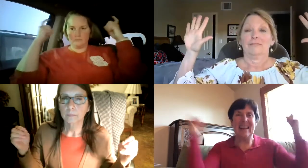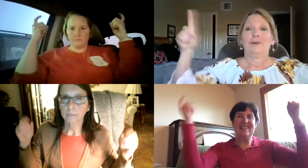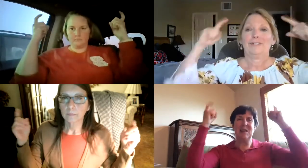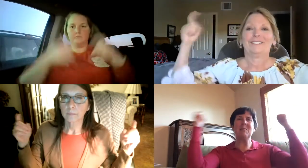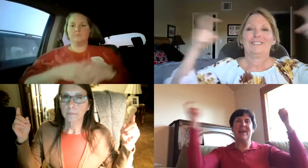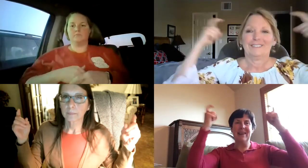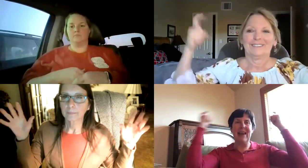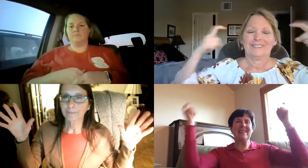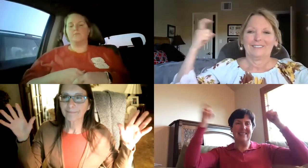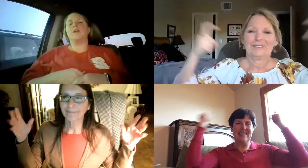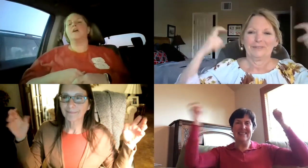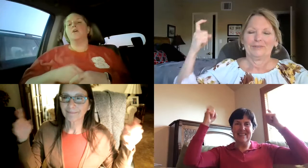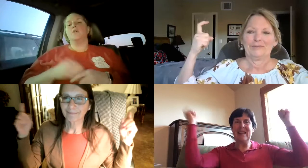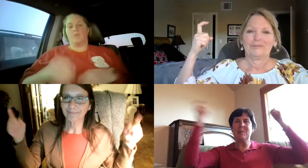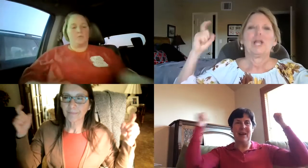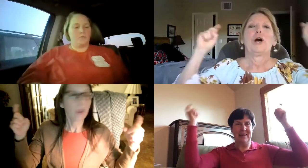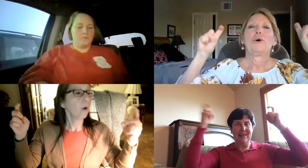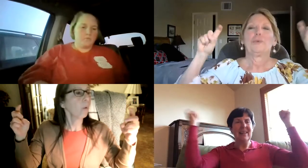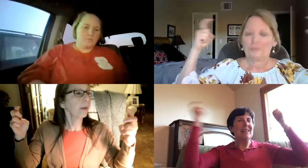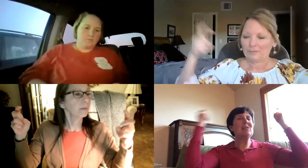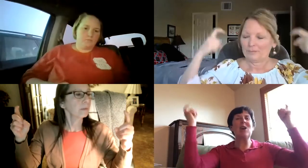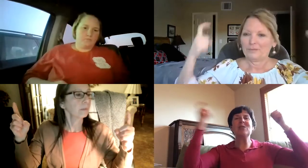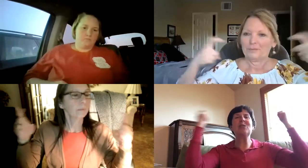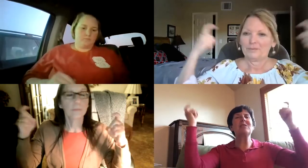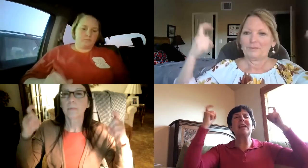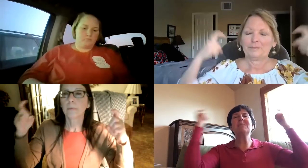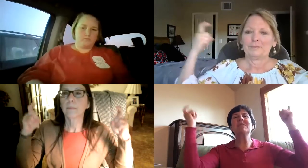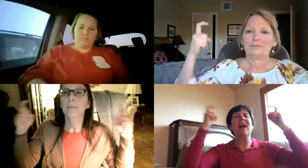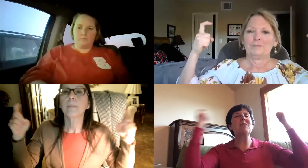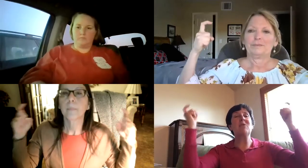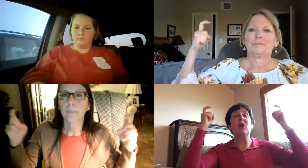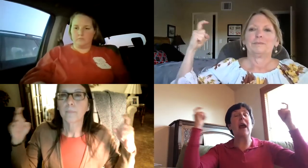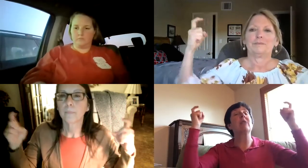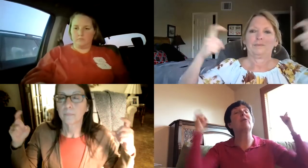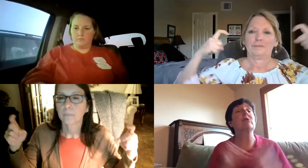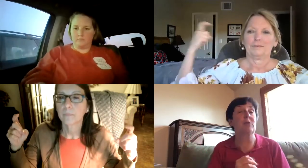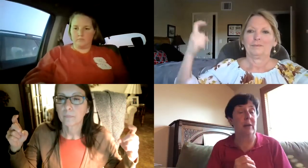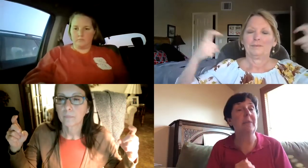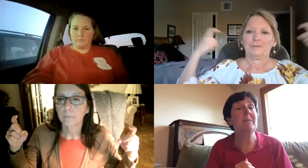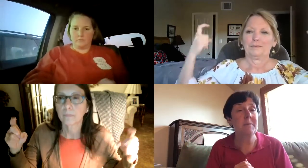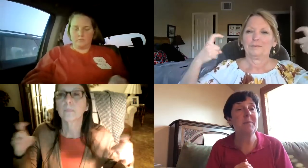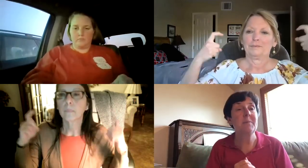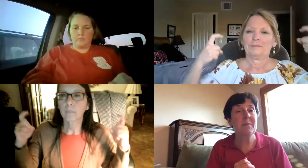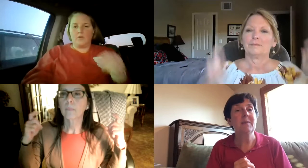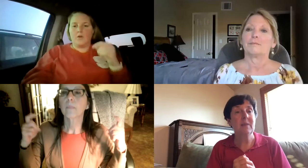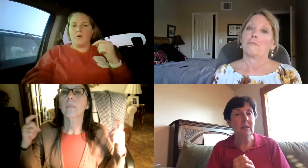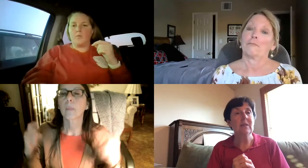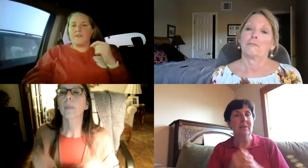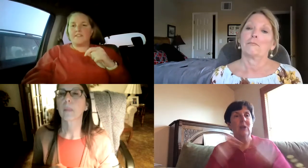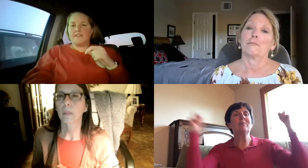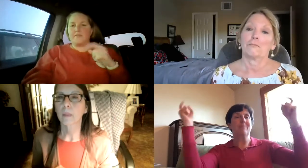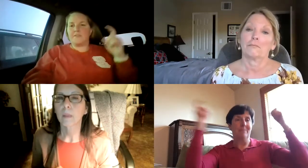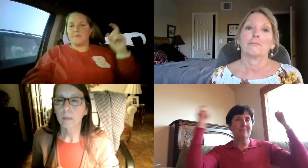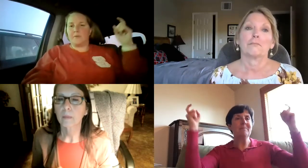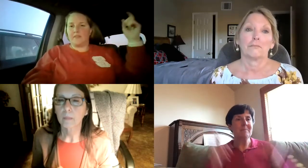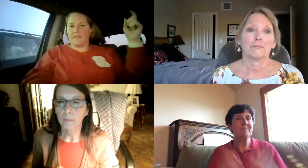Yeah. Celebrate. X's. Celebrate. This is also the same sign for anniversary. What's